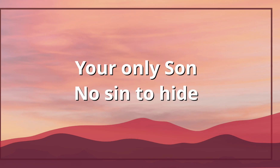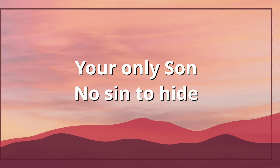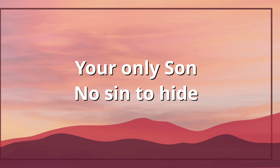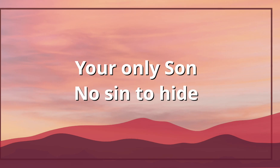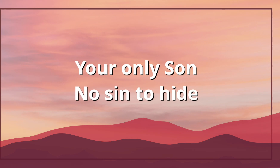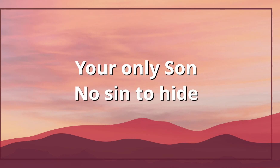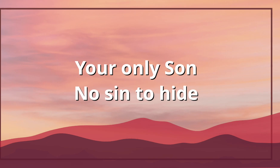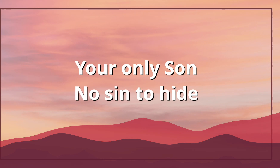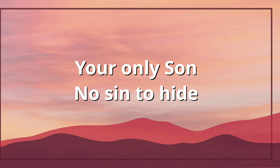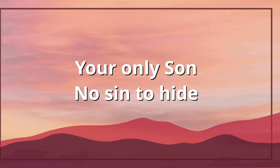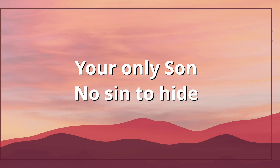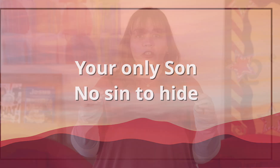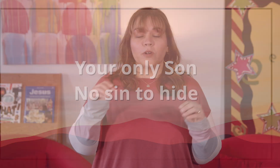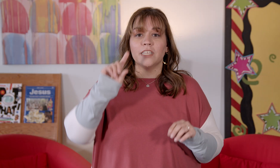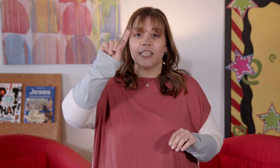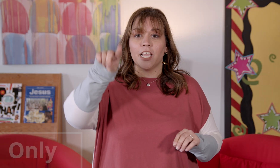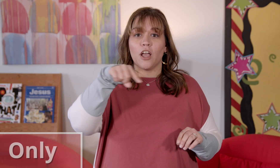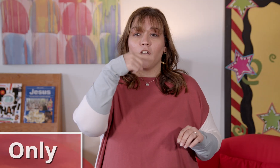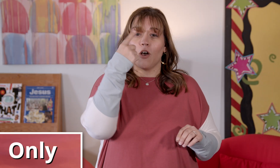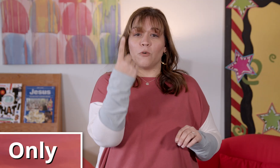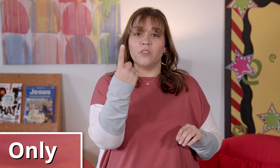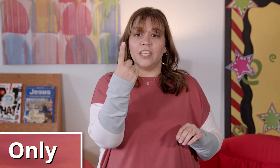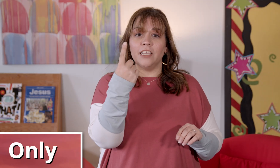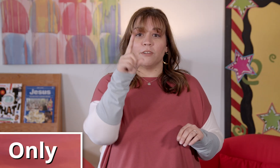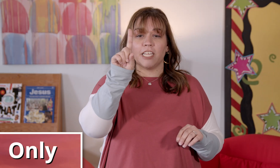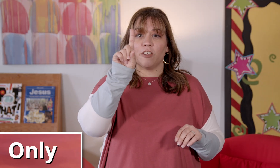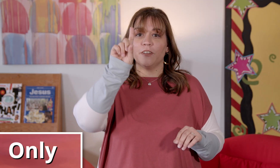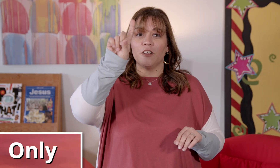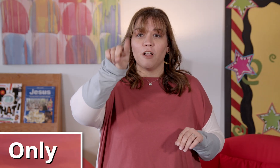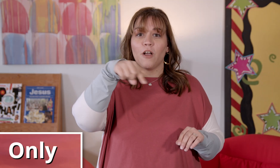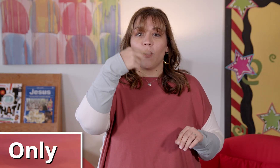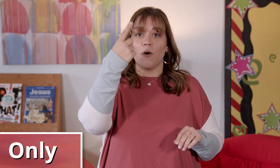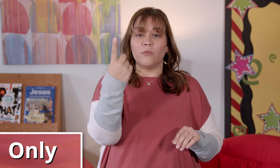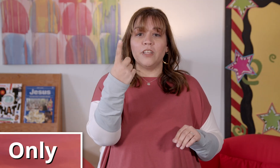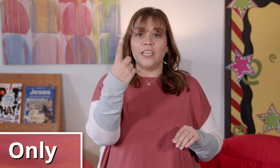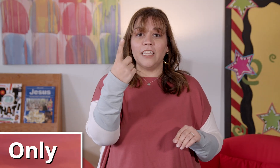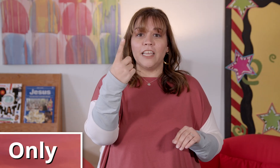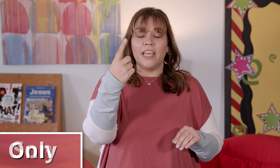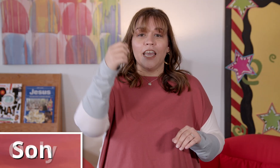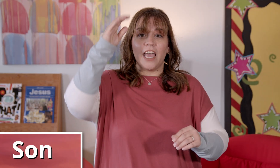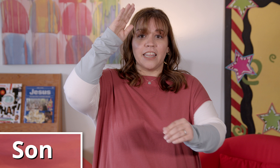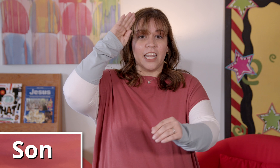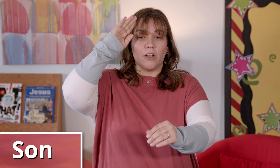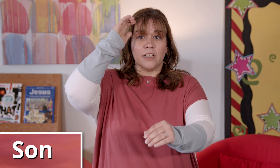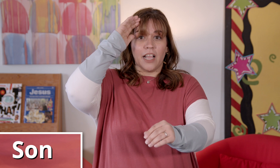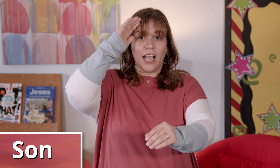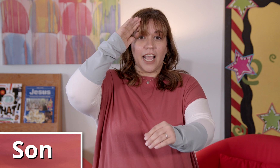sin to hide." So we're gonna say only, we're gonna take our finger, only, and then our